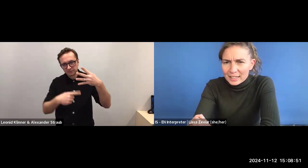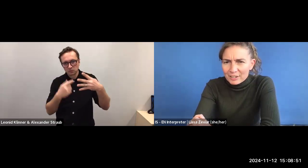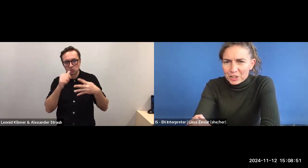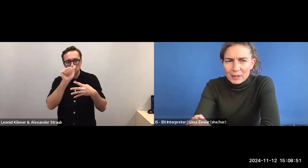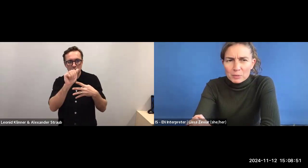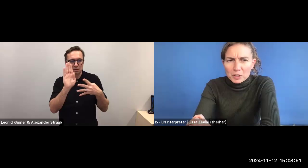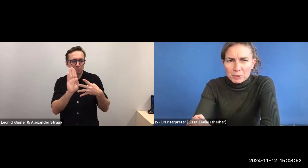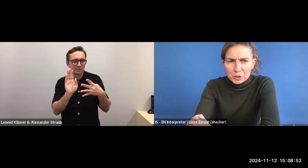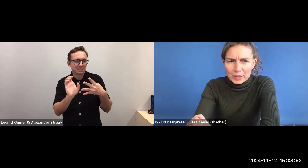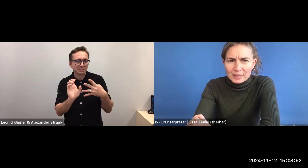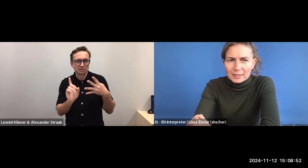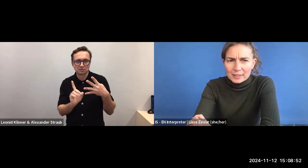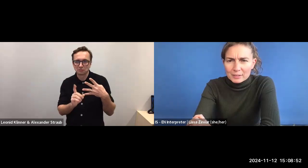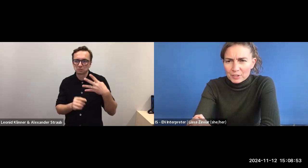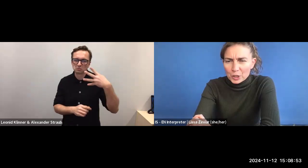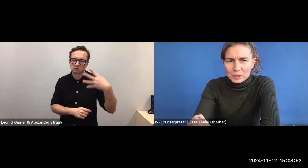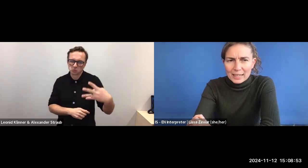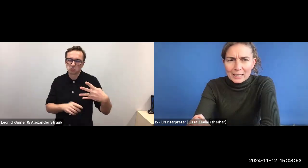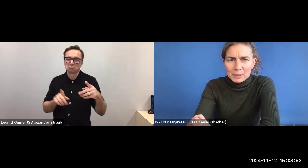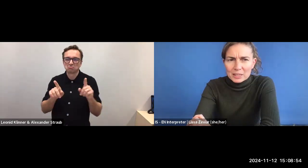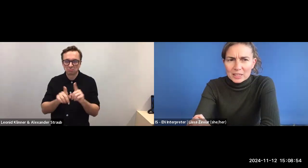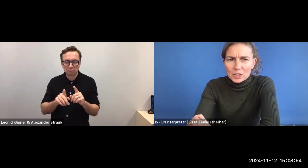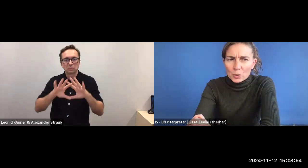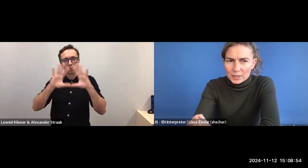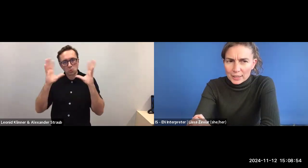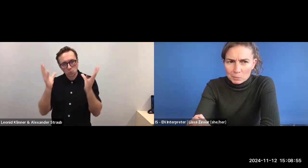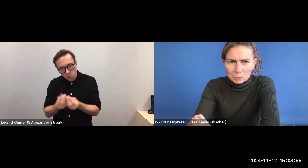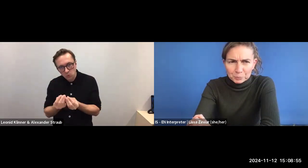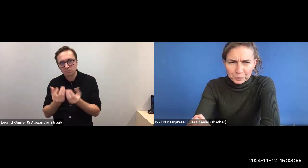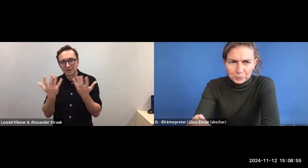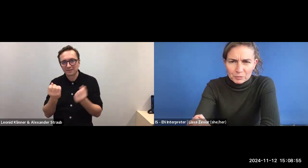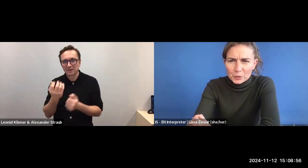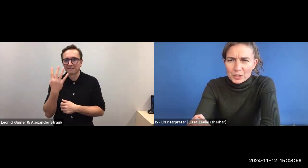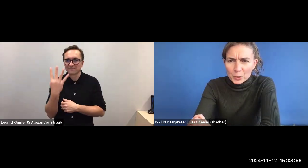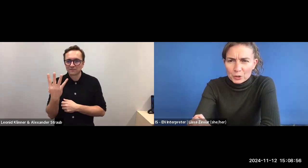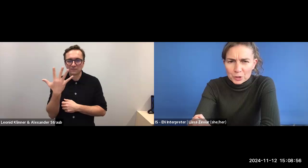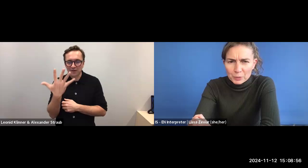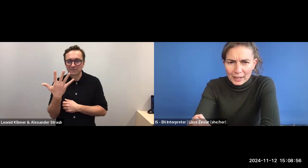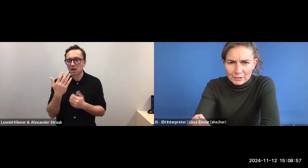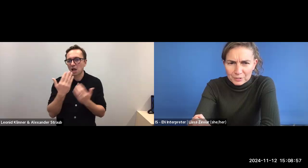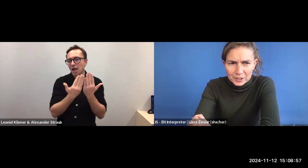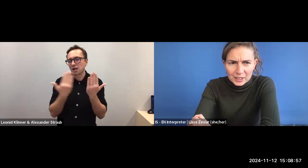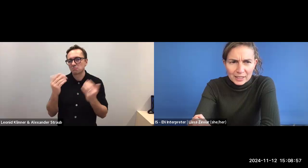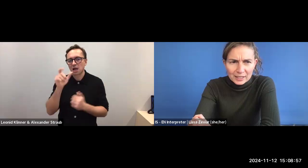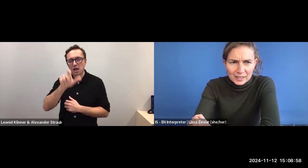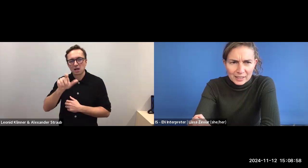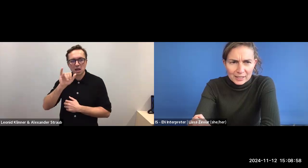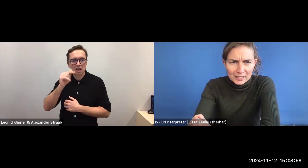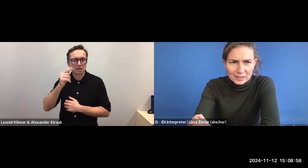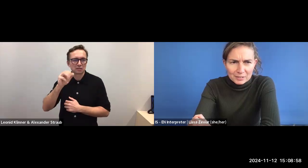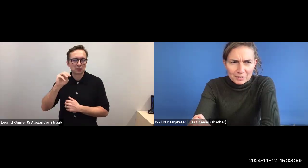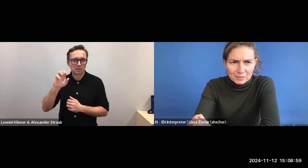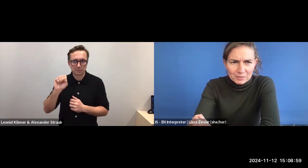side that you have the multiple choice videos, A, B, C, or D. So in total, you have